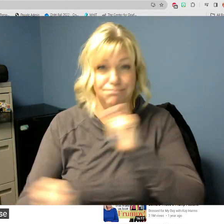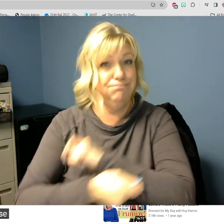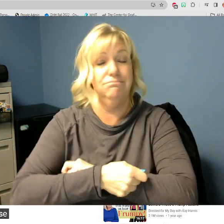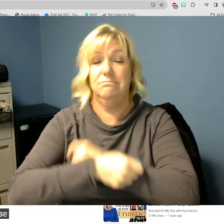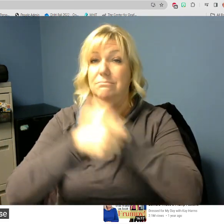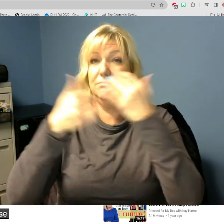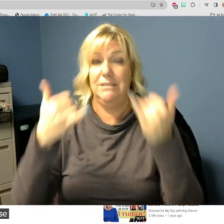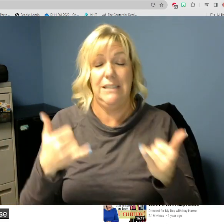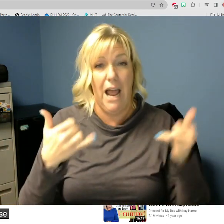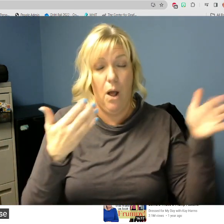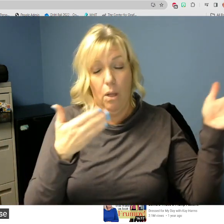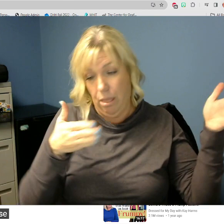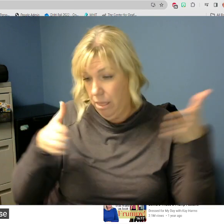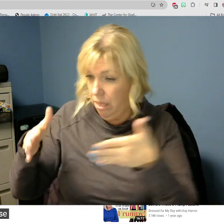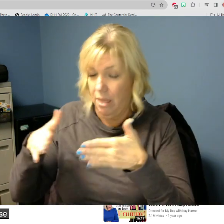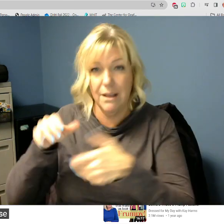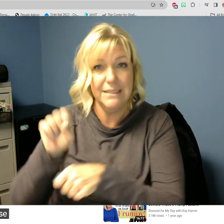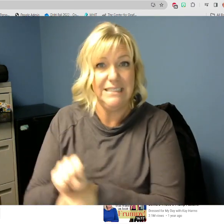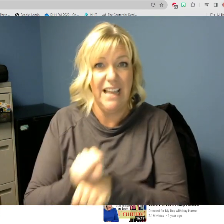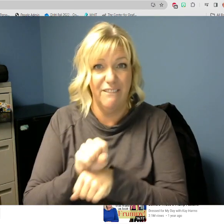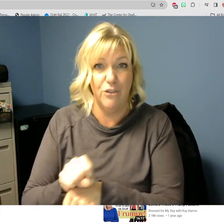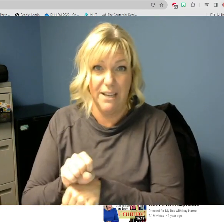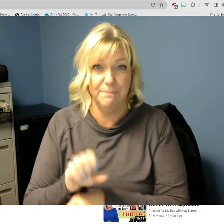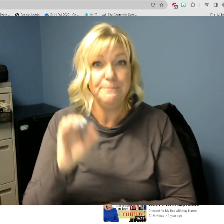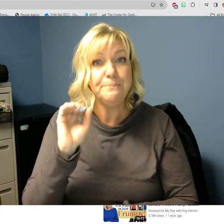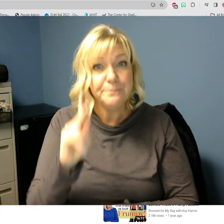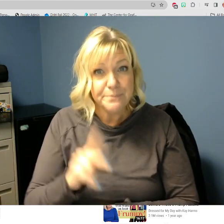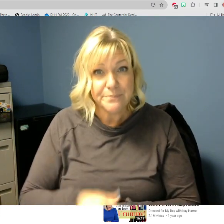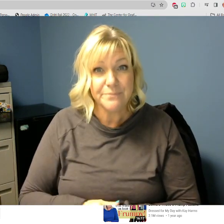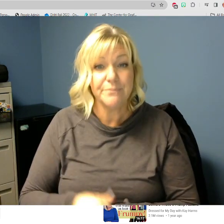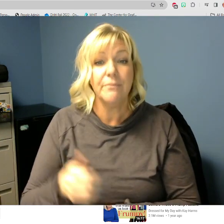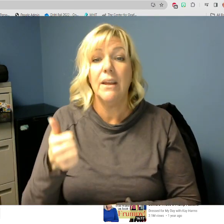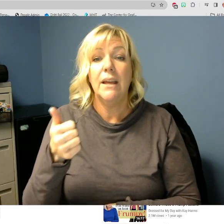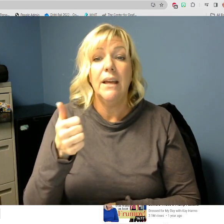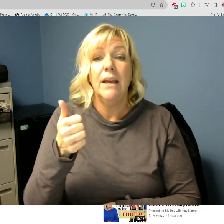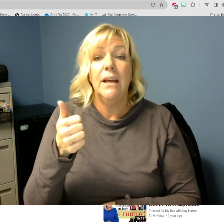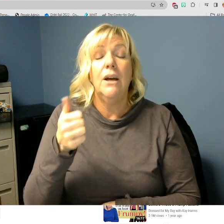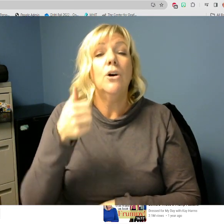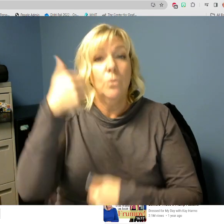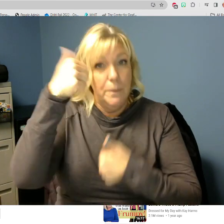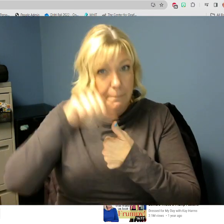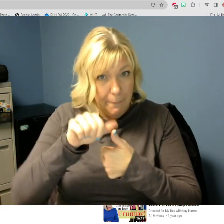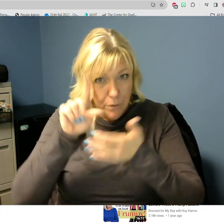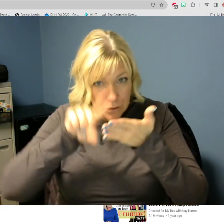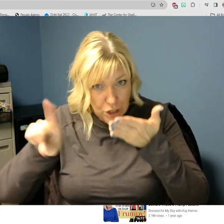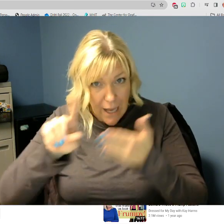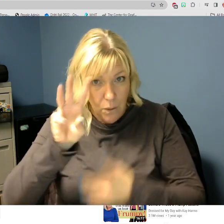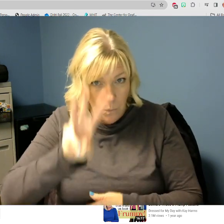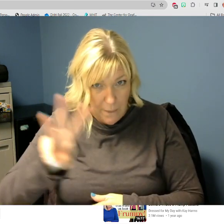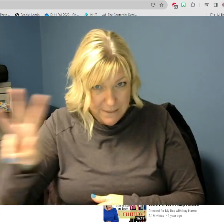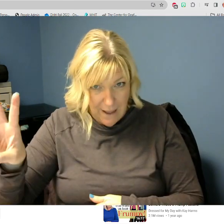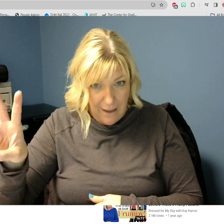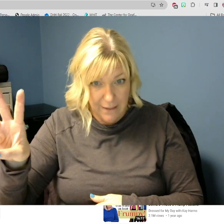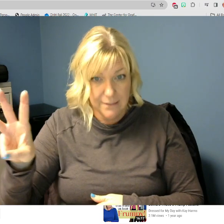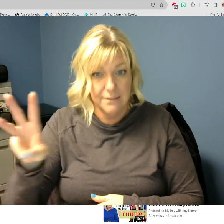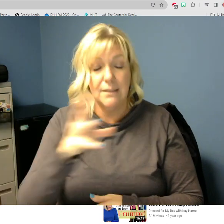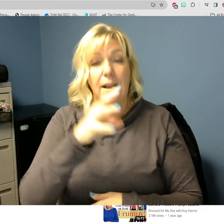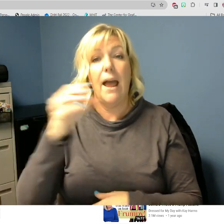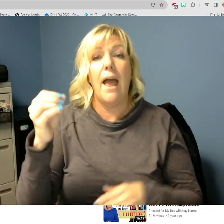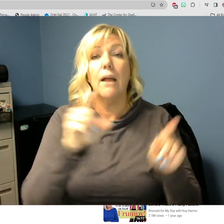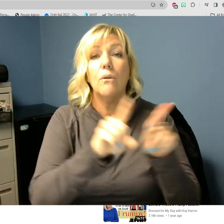start to kind of see those links in the chain. All right, you've got the website that also kind of